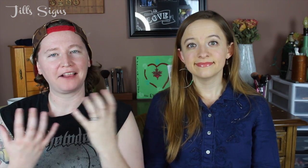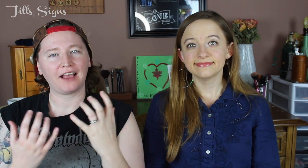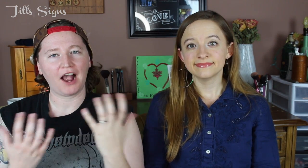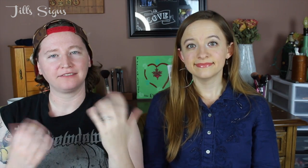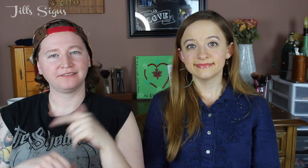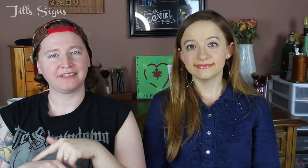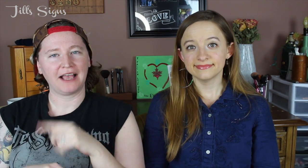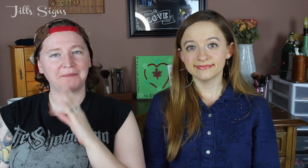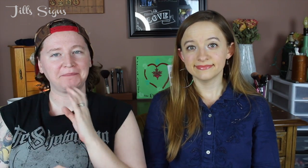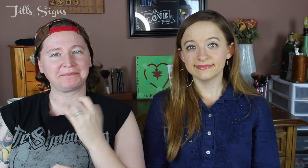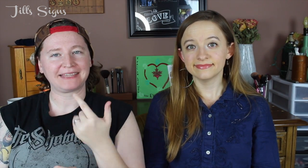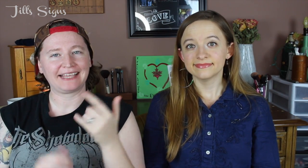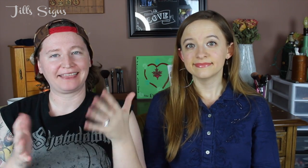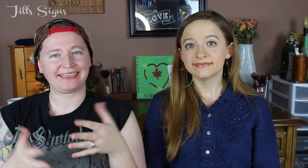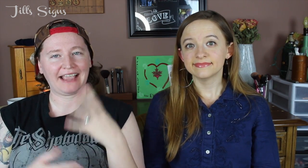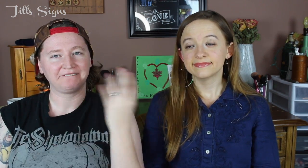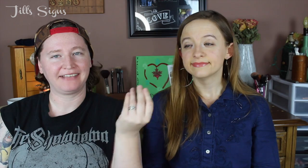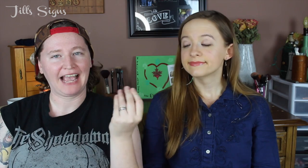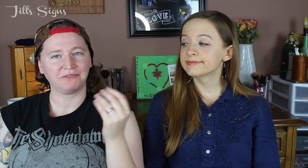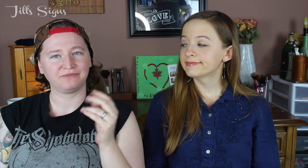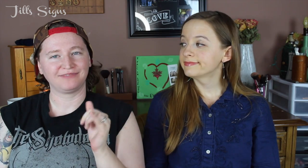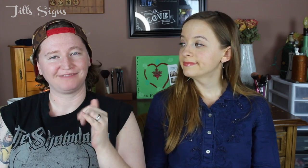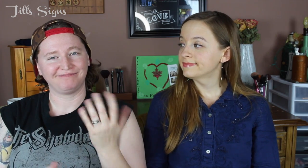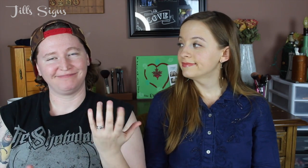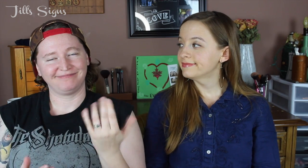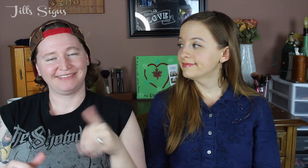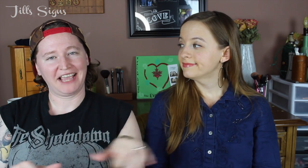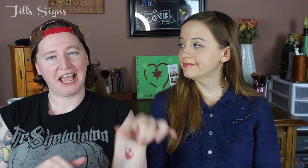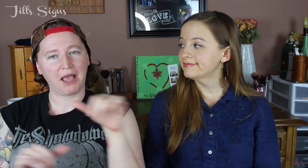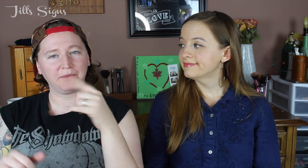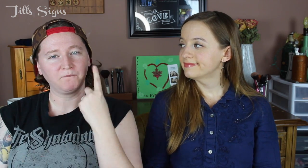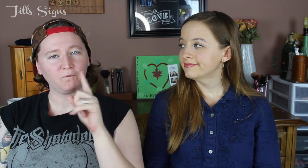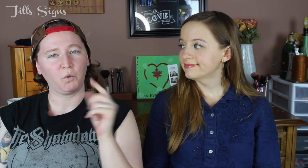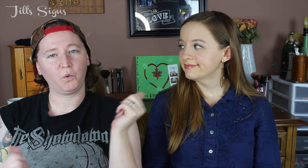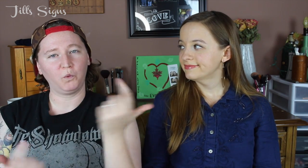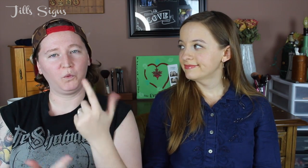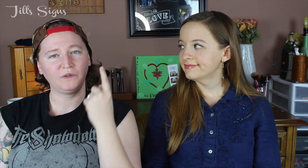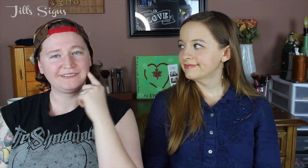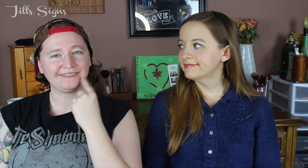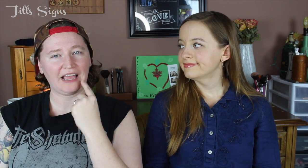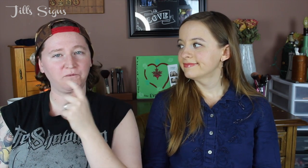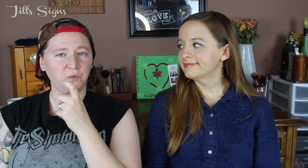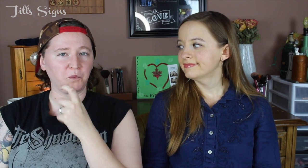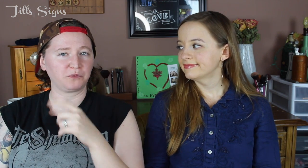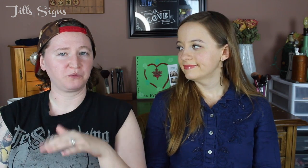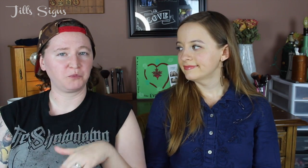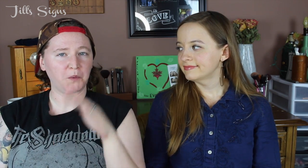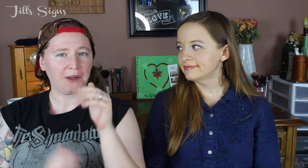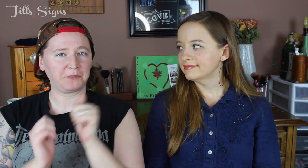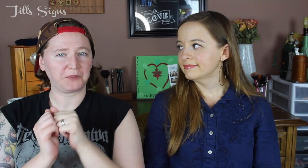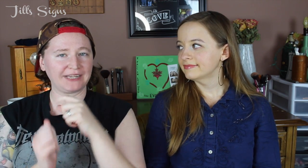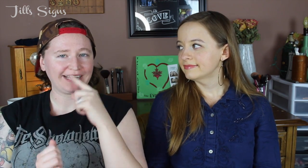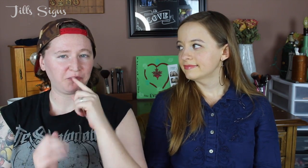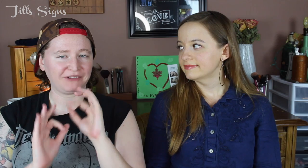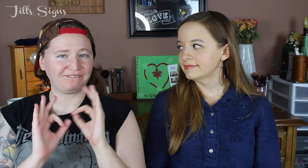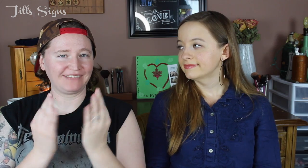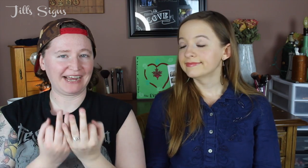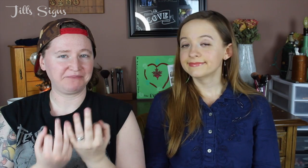grew up experiencing, quite a lot of the time being left out. That's pretty common for most deaf people who grew up